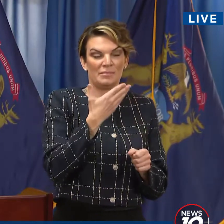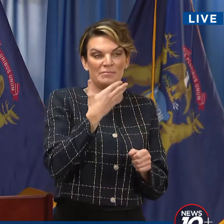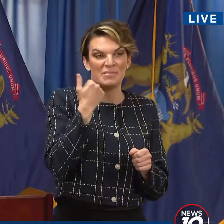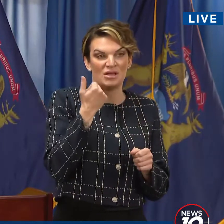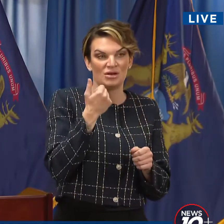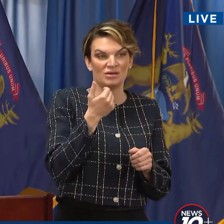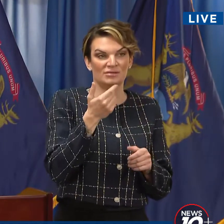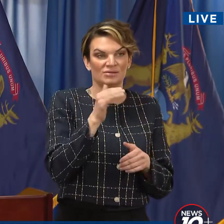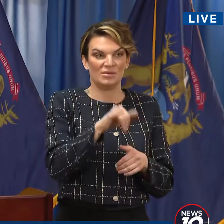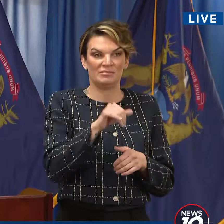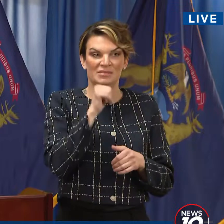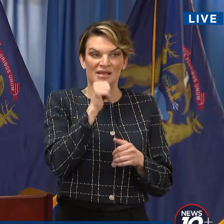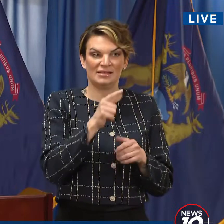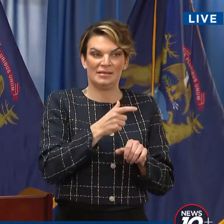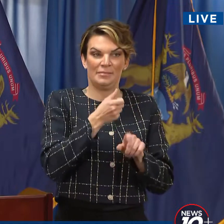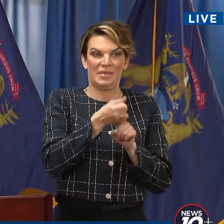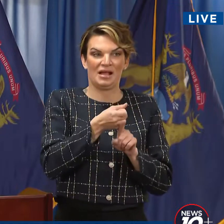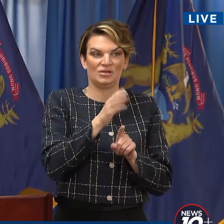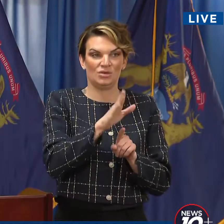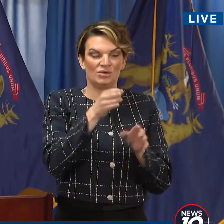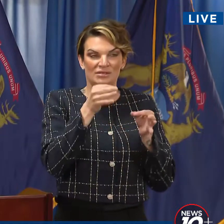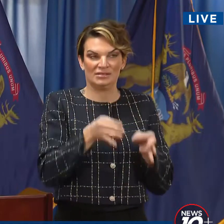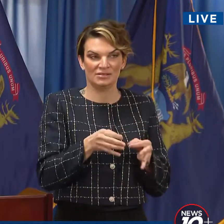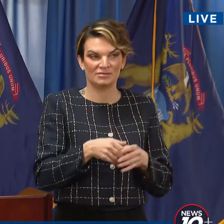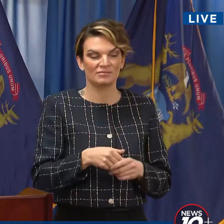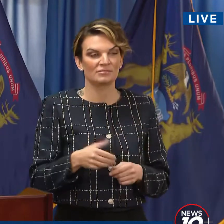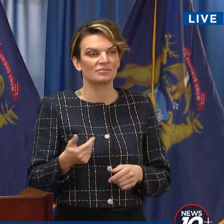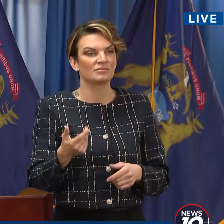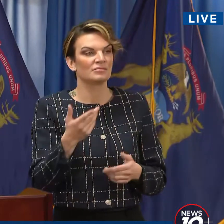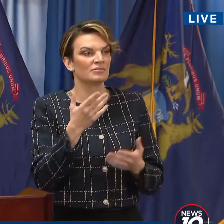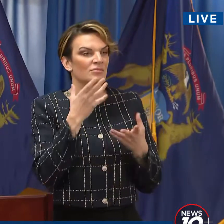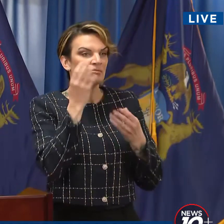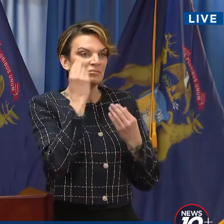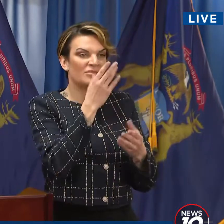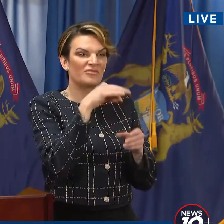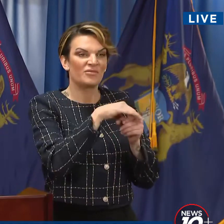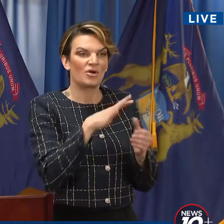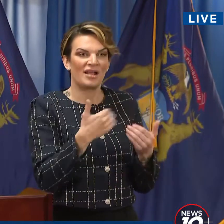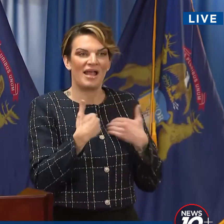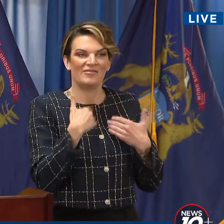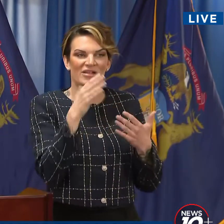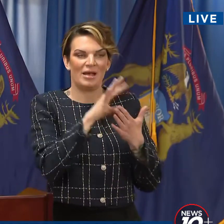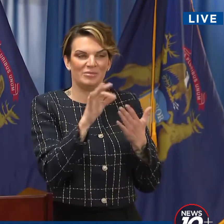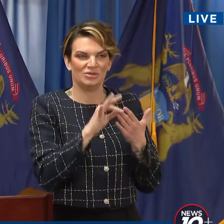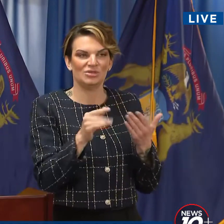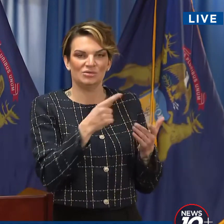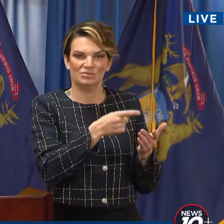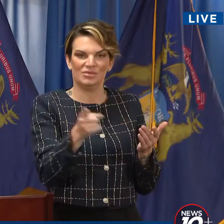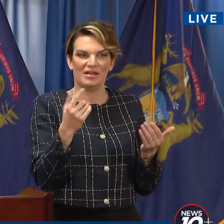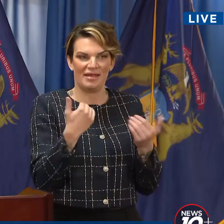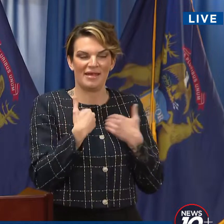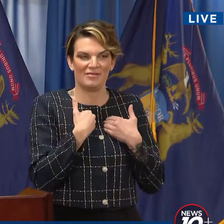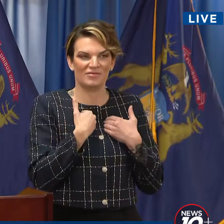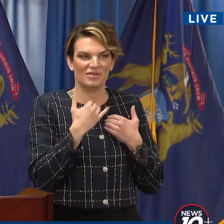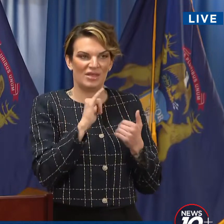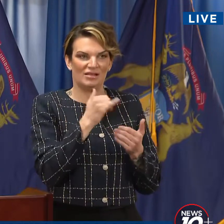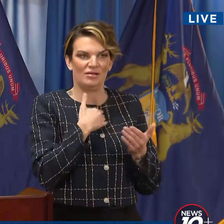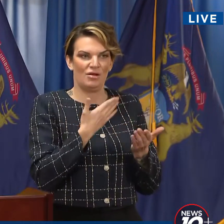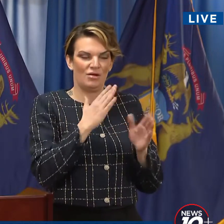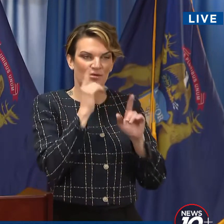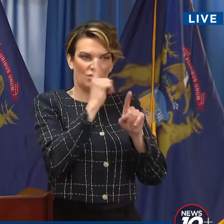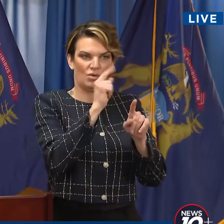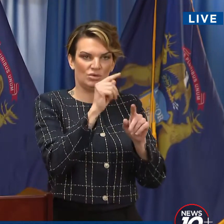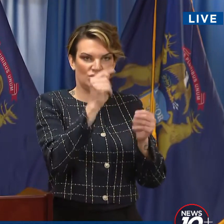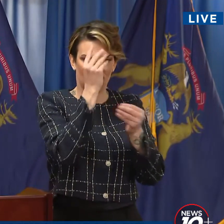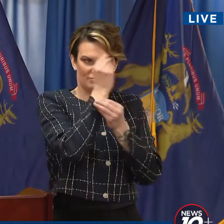thing, so this type of thing doesn't impact what you do? Yeah, we want voters to know they have options, which was our number one goal to communicate to folks this year, and we'll continue to